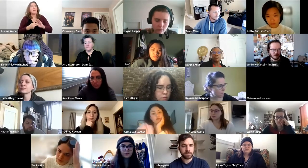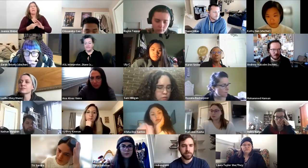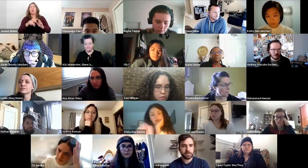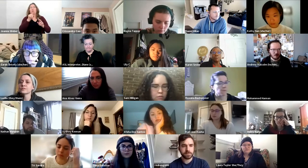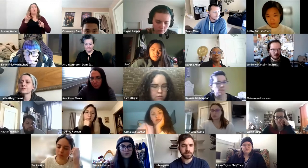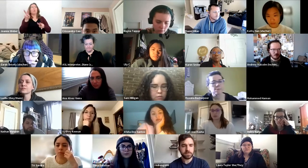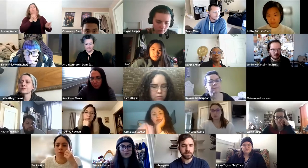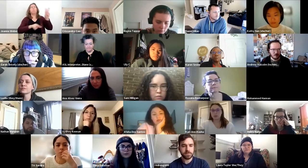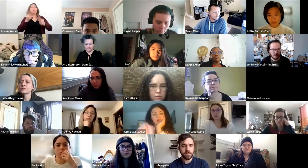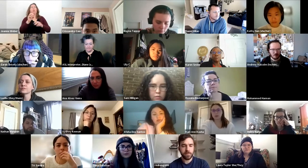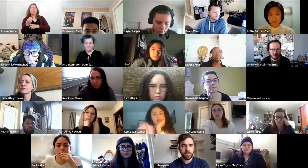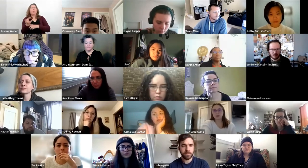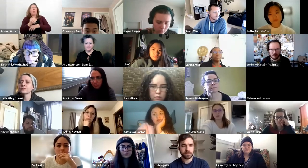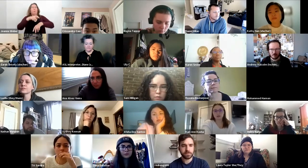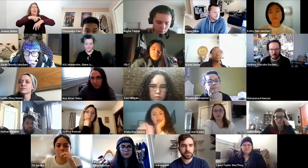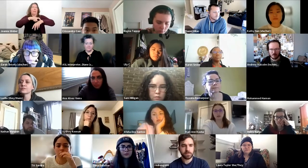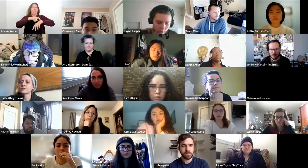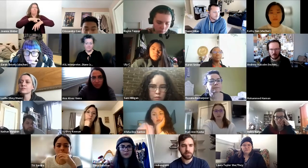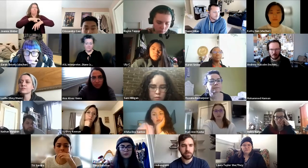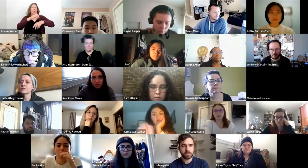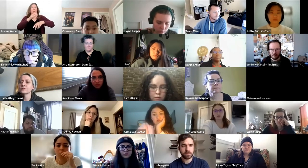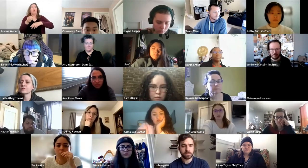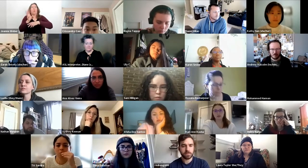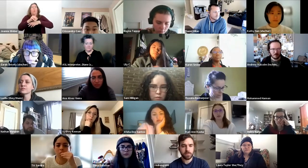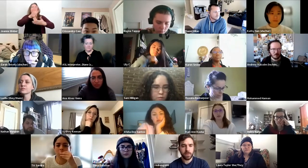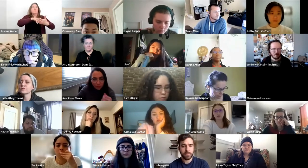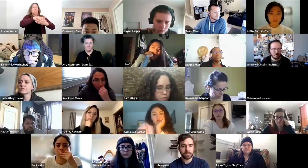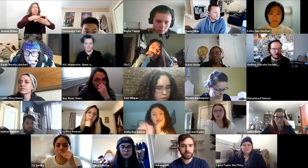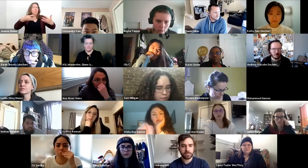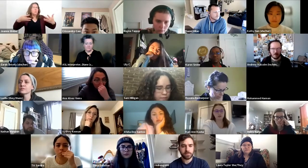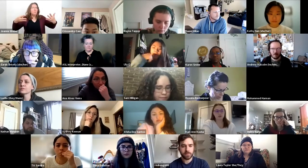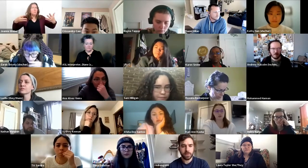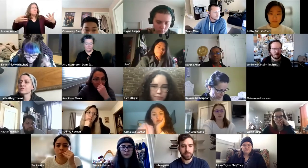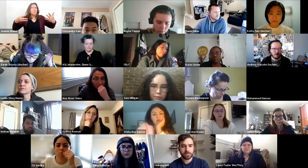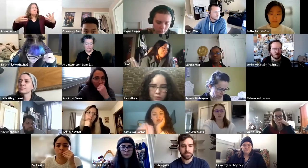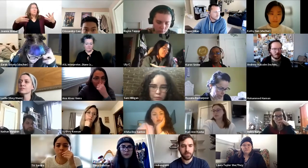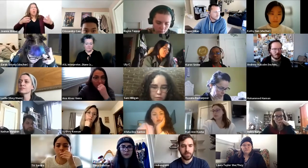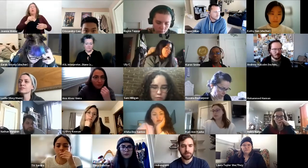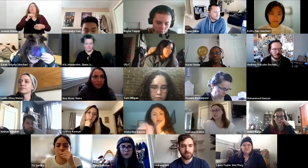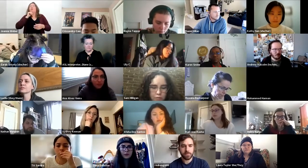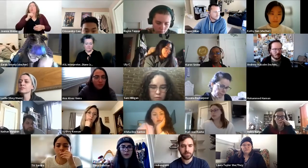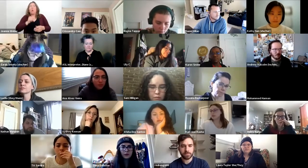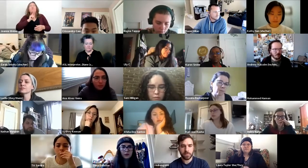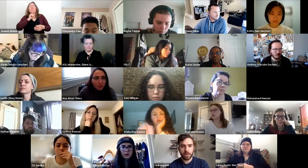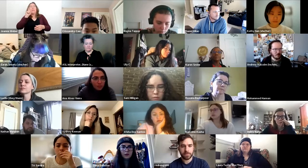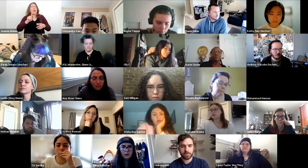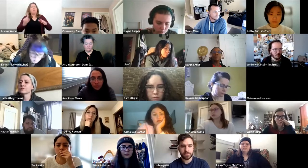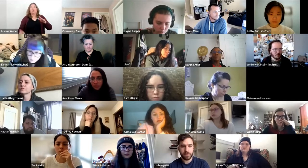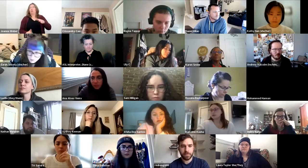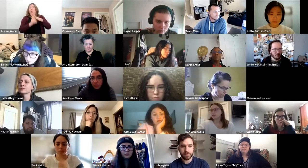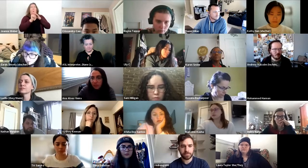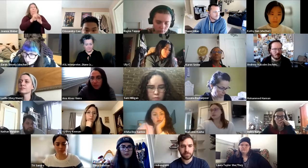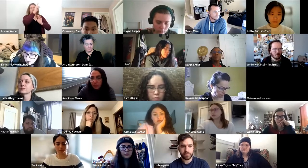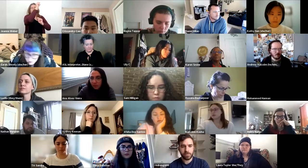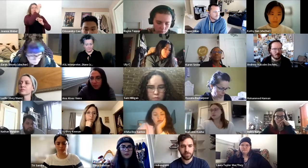Most of this is going to be asynchronous. So you will be able to review the material on your own time